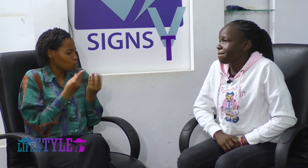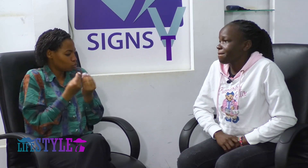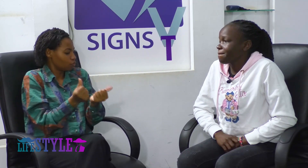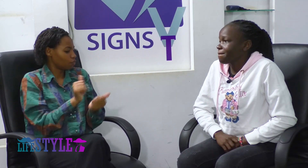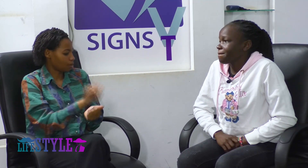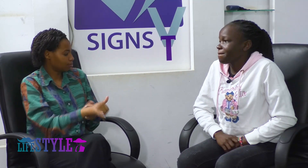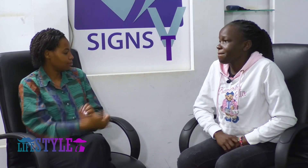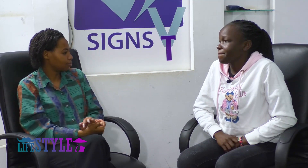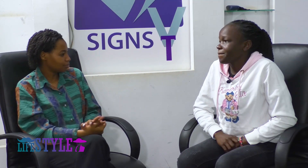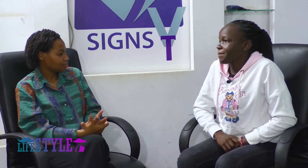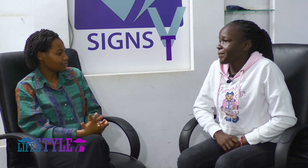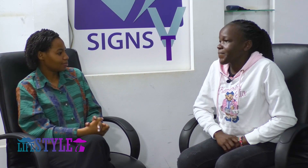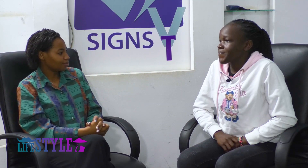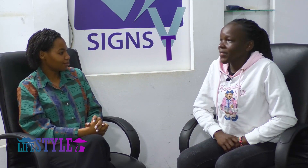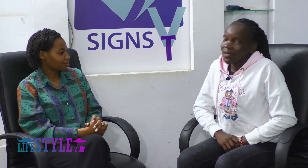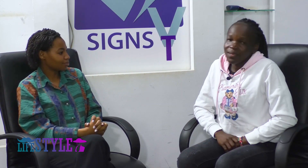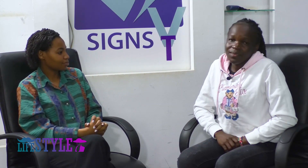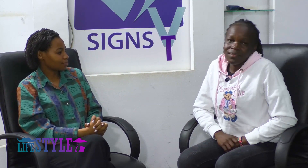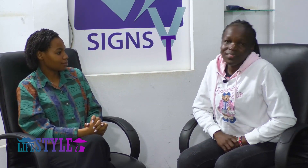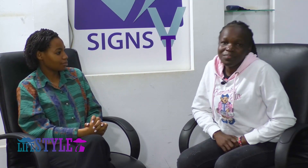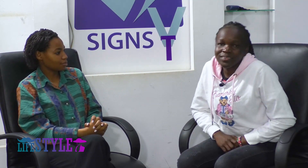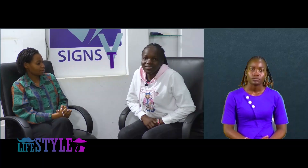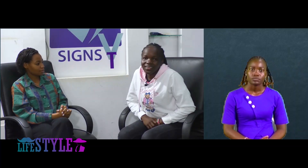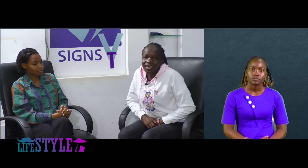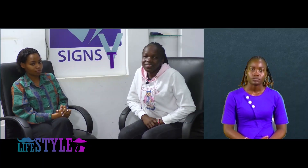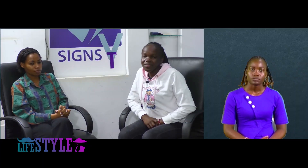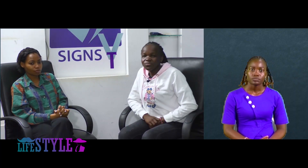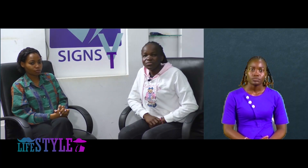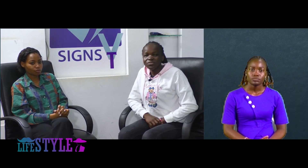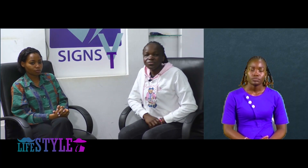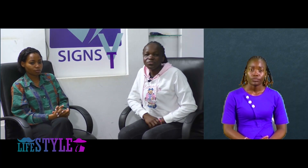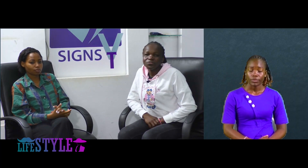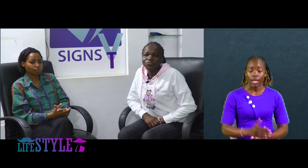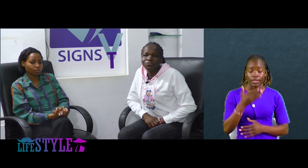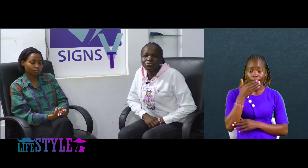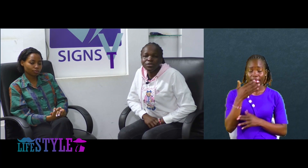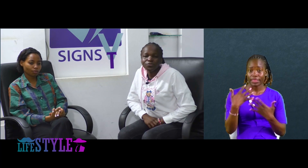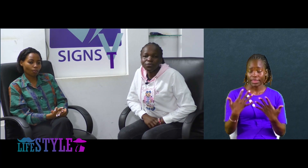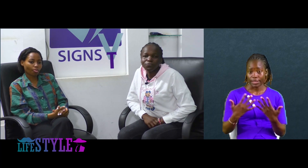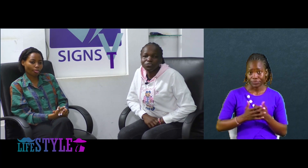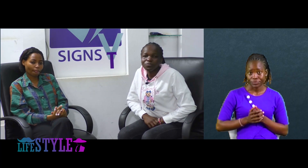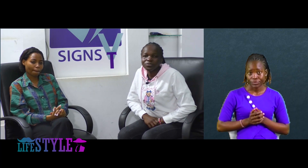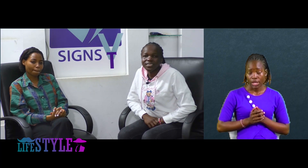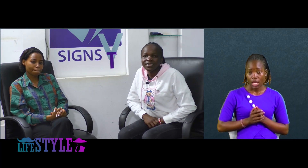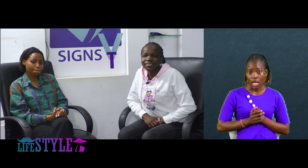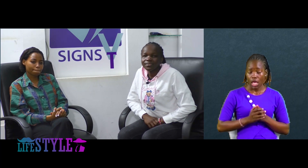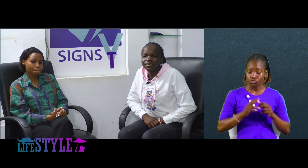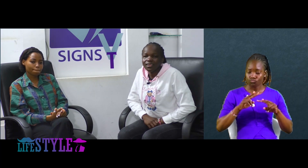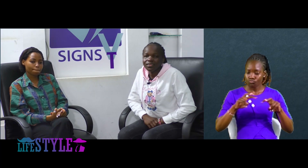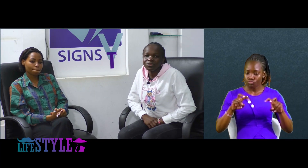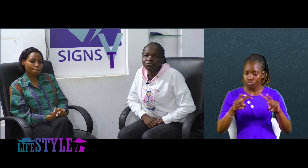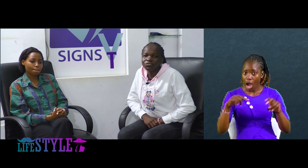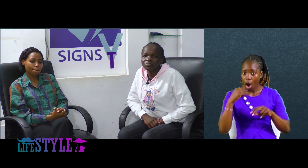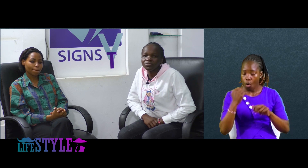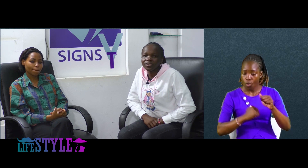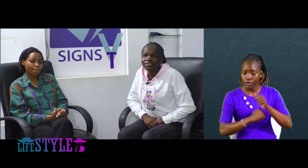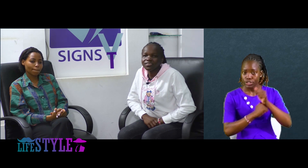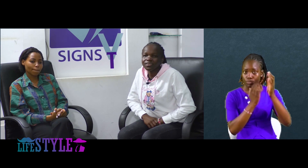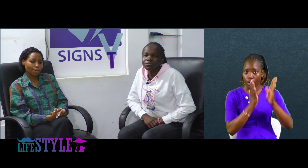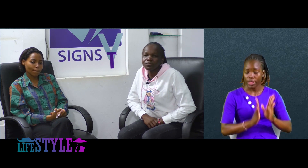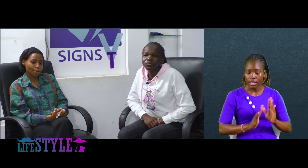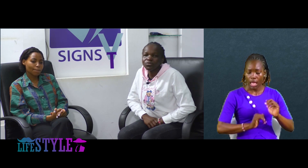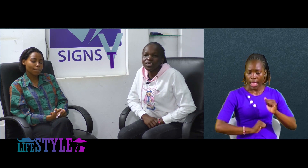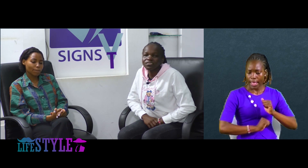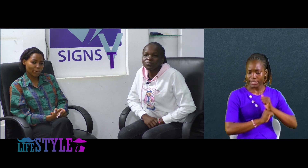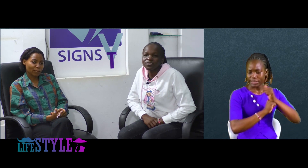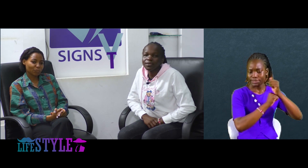challenge of finance? Yeah, the best thing I think will be looking for sponsors. Yeah, looking for sponsors,